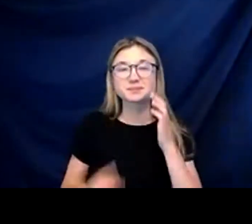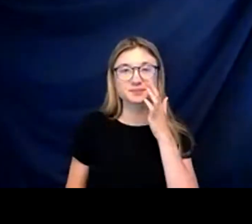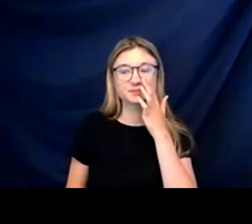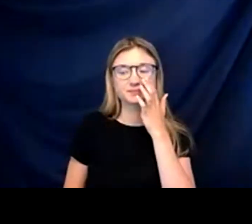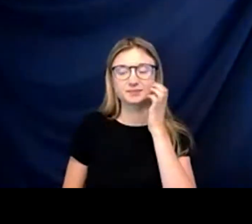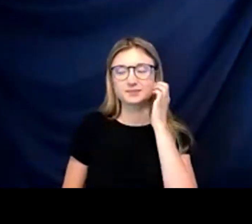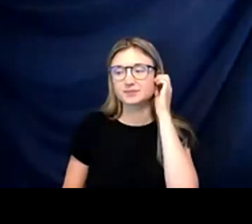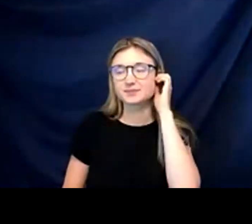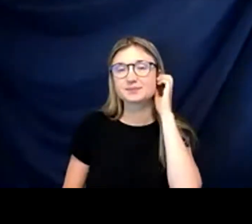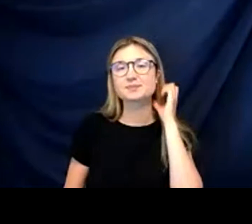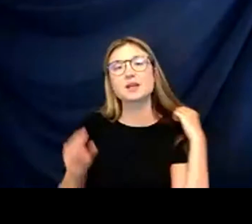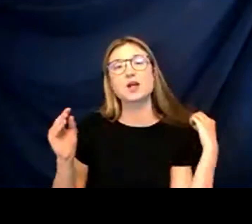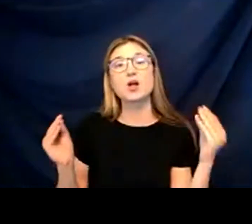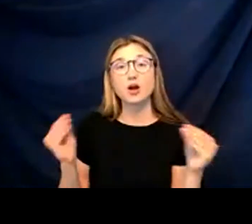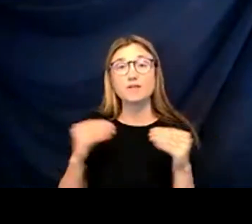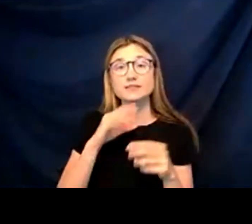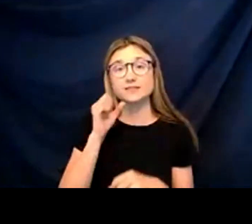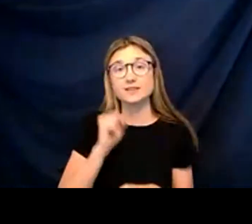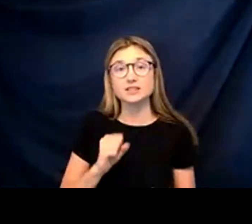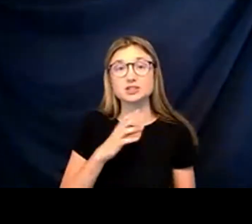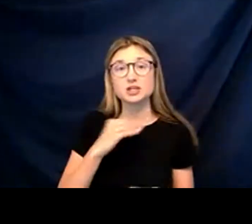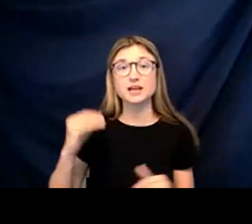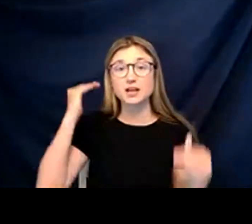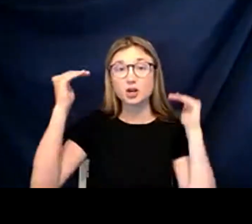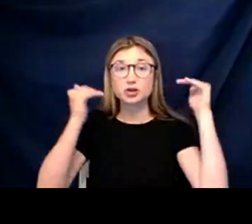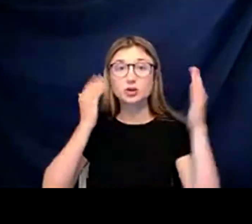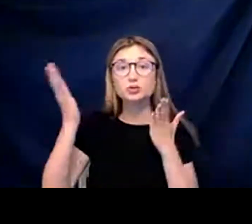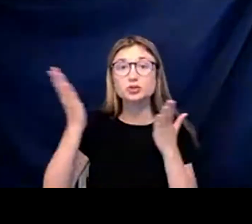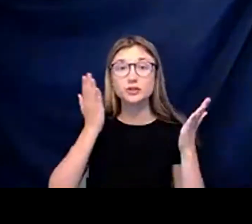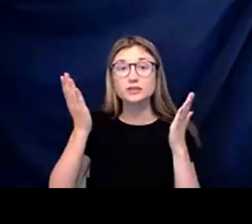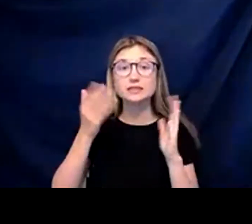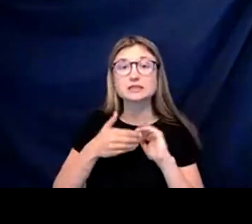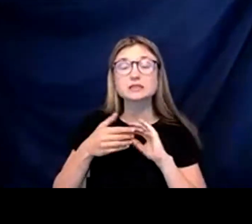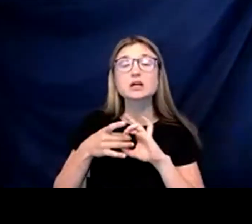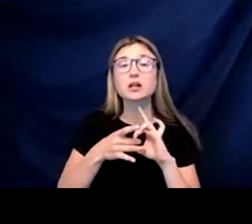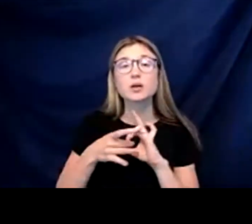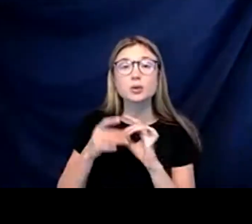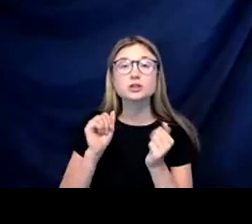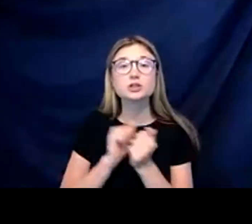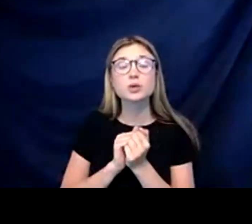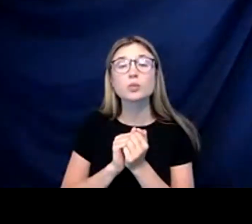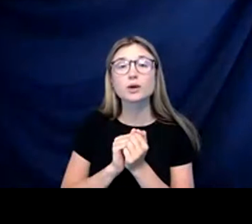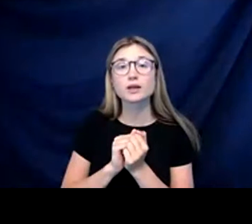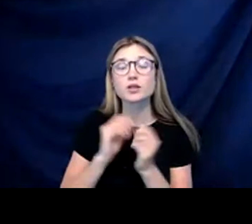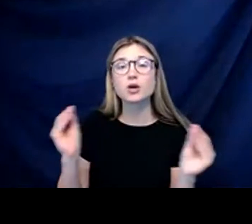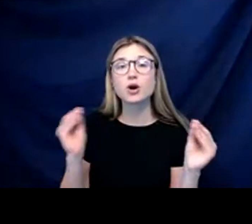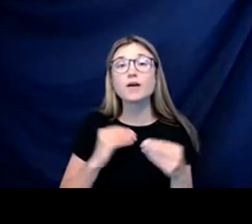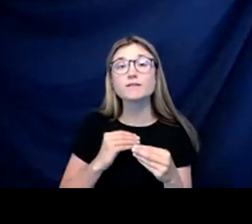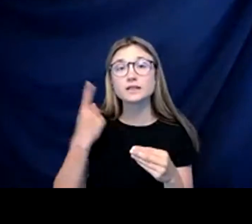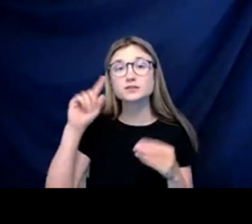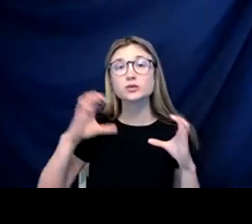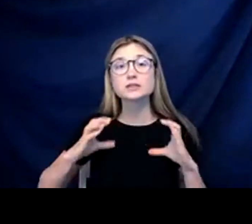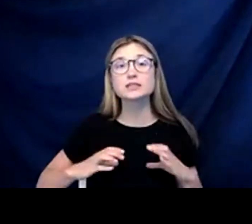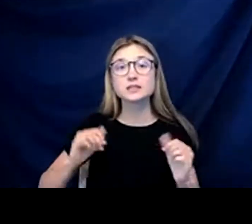The Office of Aging and Adult Services, in collaboration with the Office for Citizens with Developmental Disability,